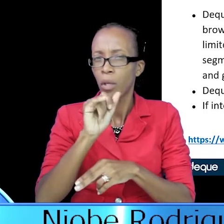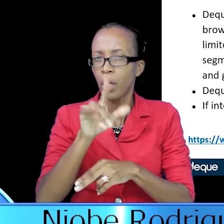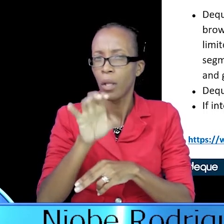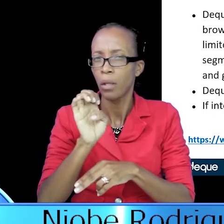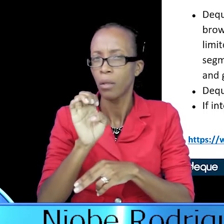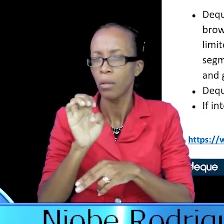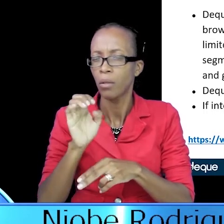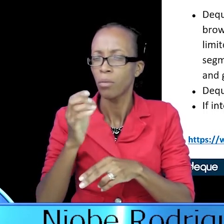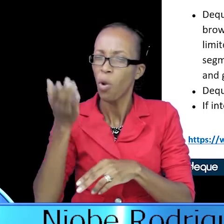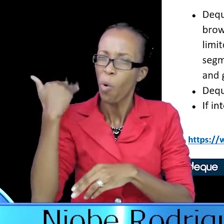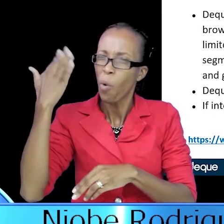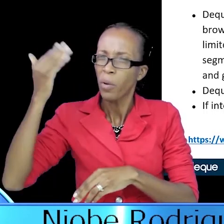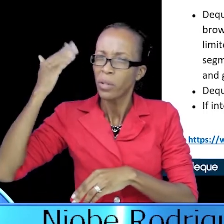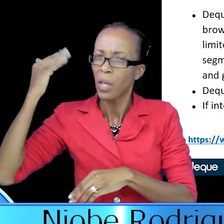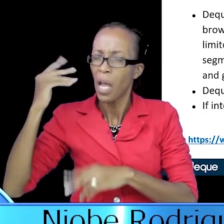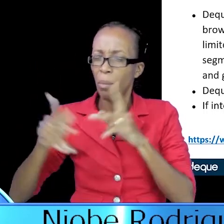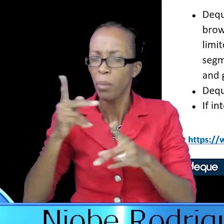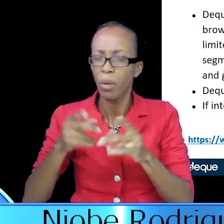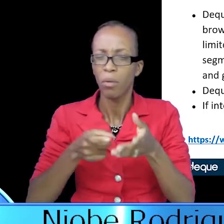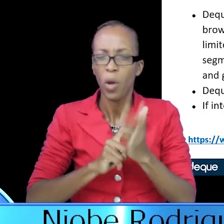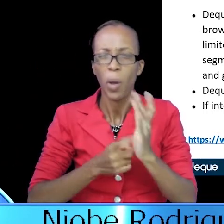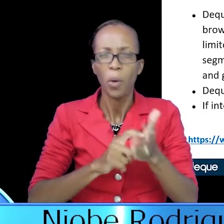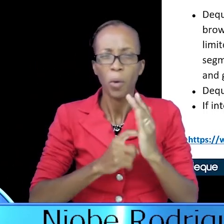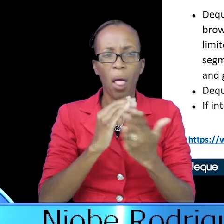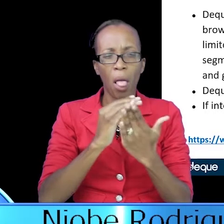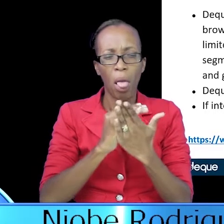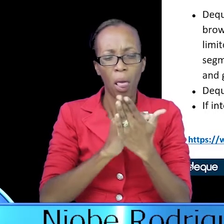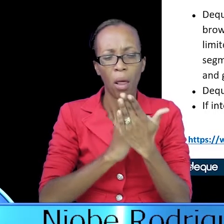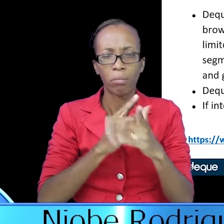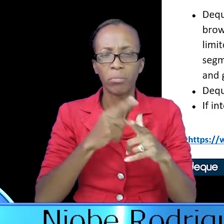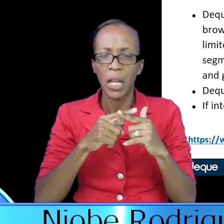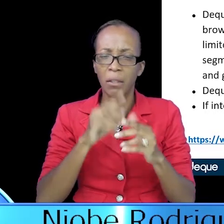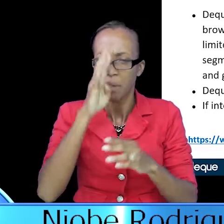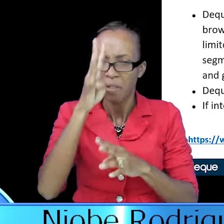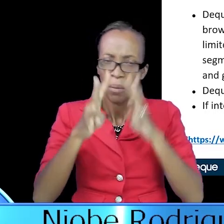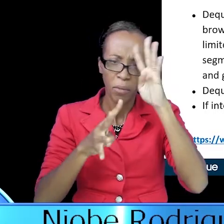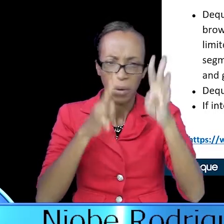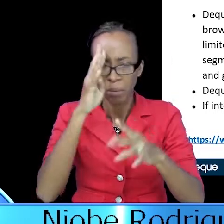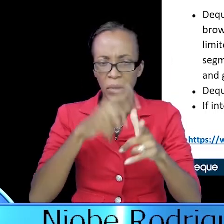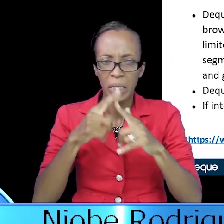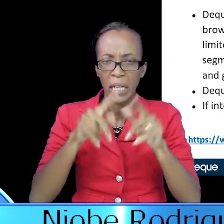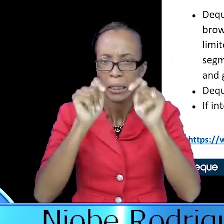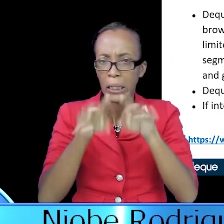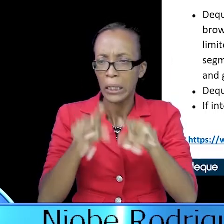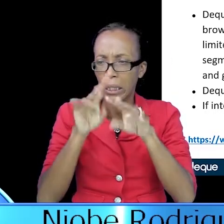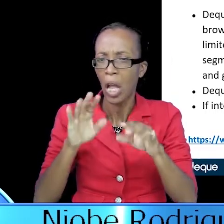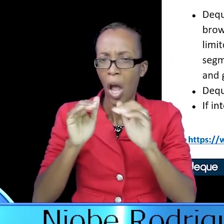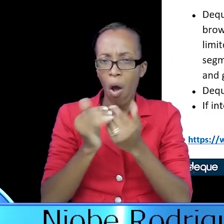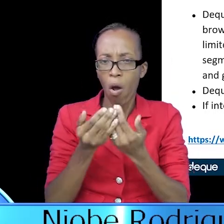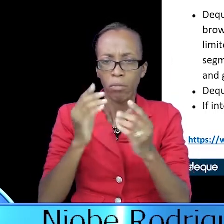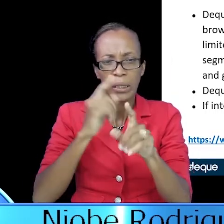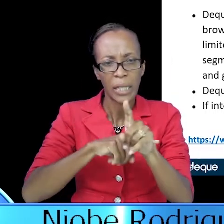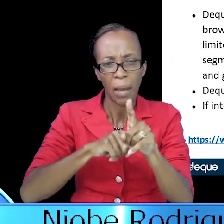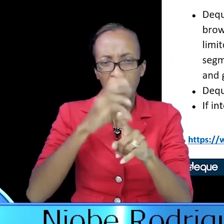And then the last thing is if you are working in an environment where you're doing agile, so instead of the old days where people